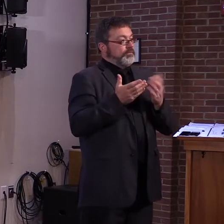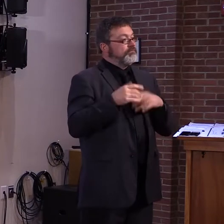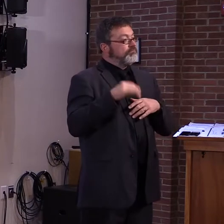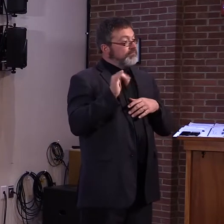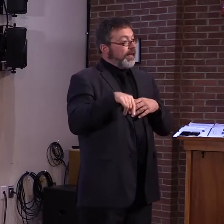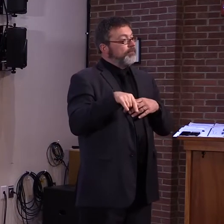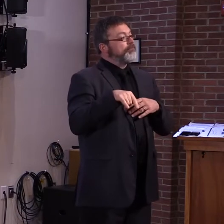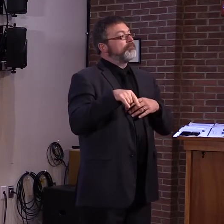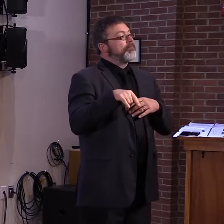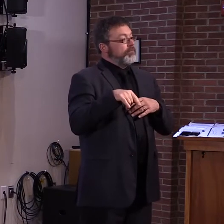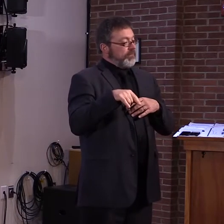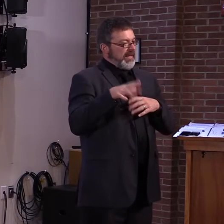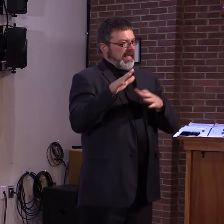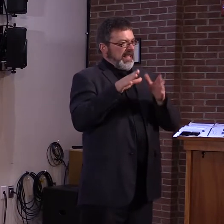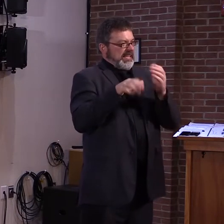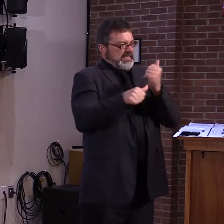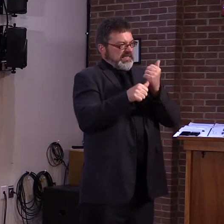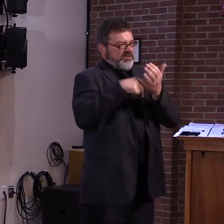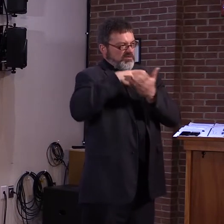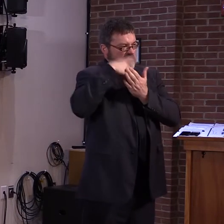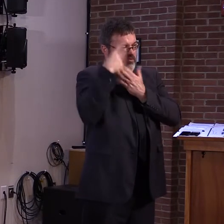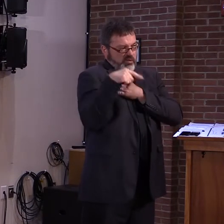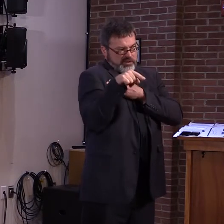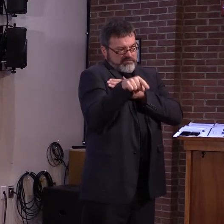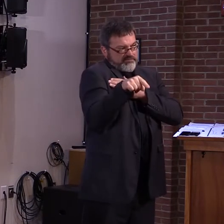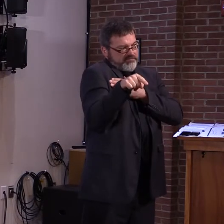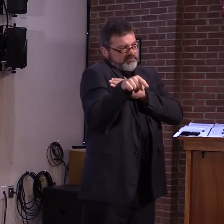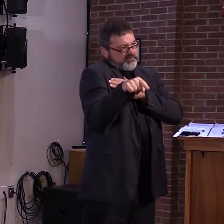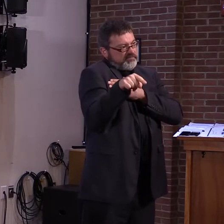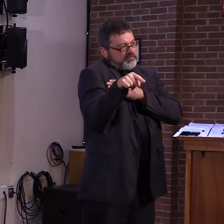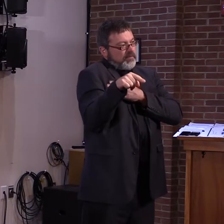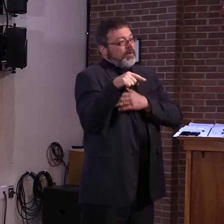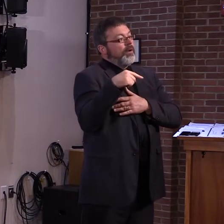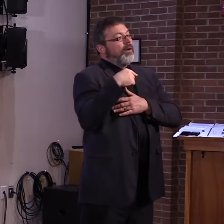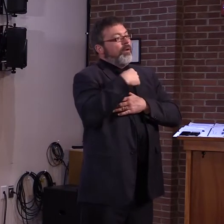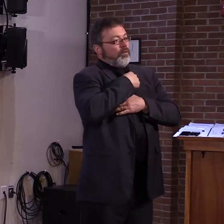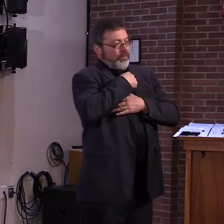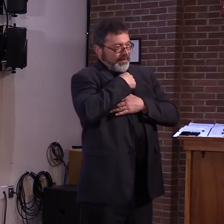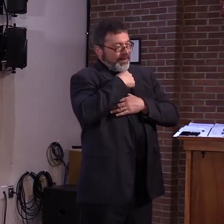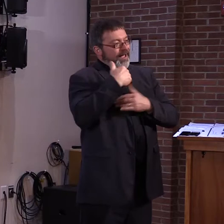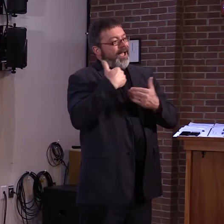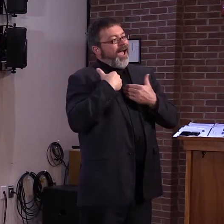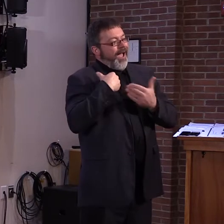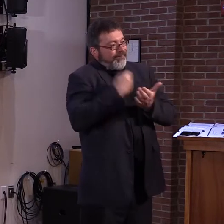15 individuals at what is called the Crossing in Richford. We have used the